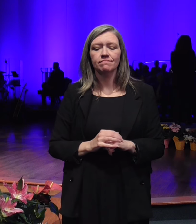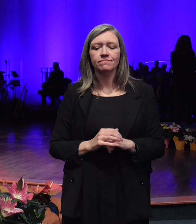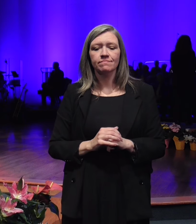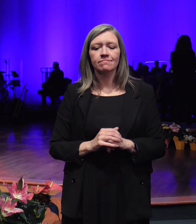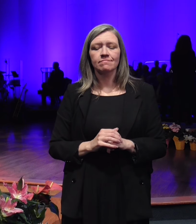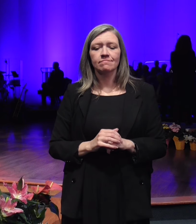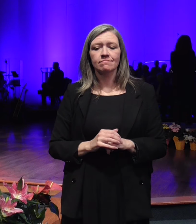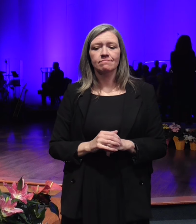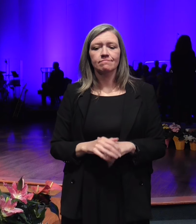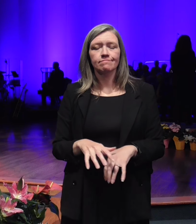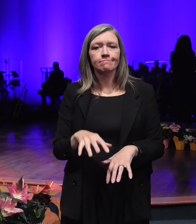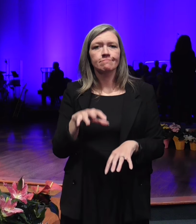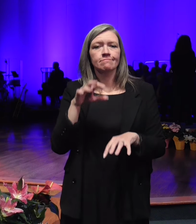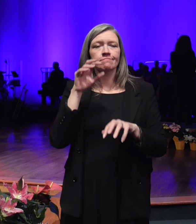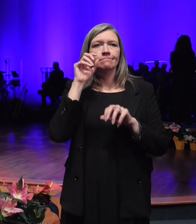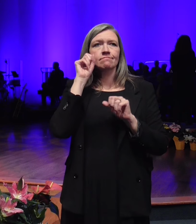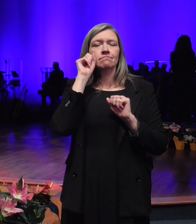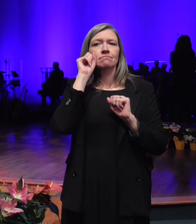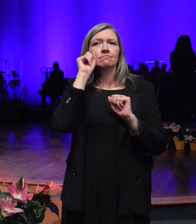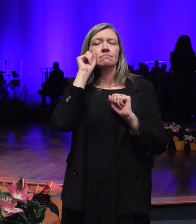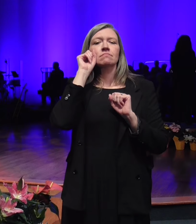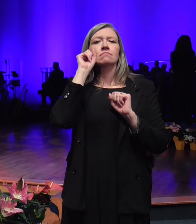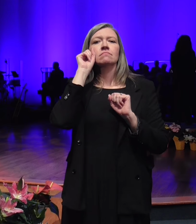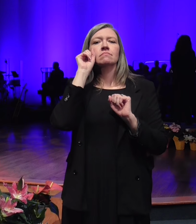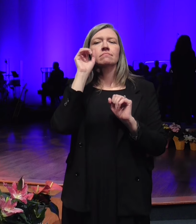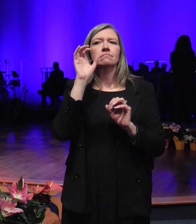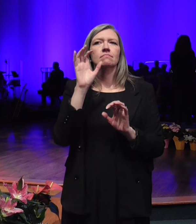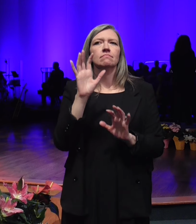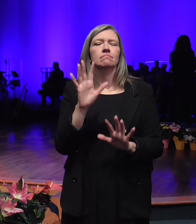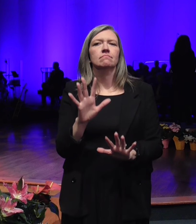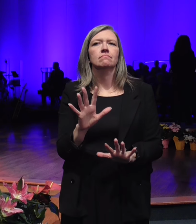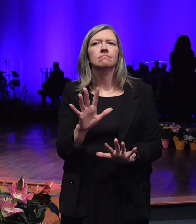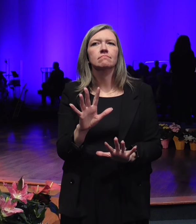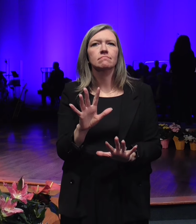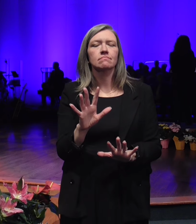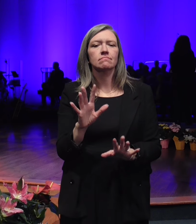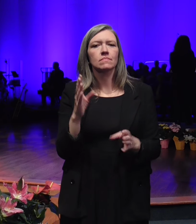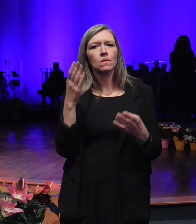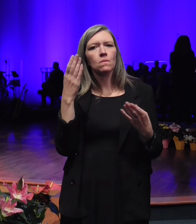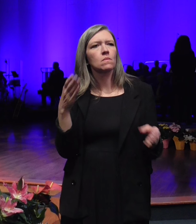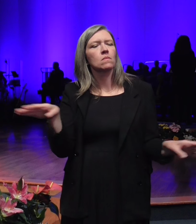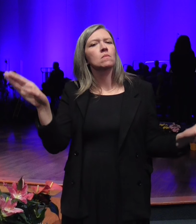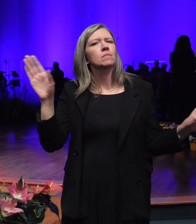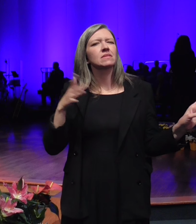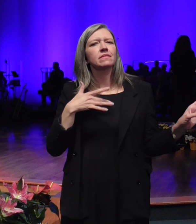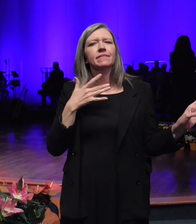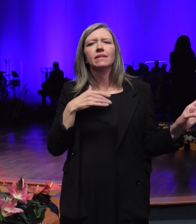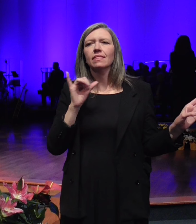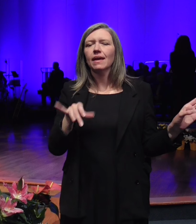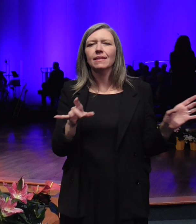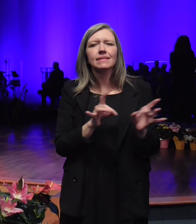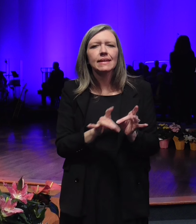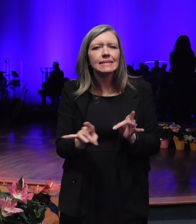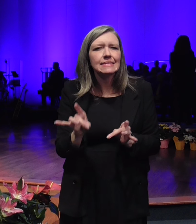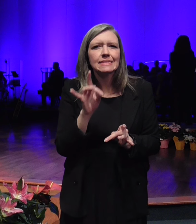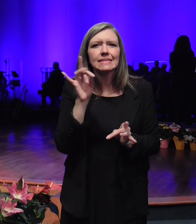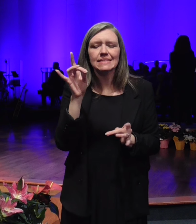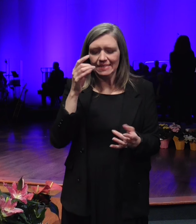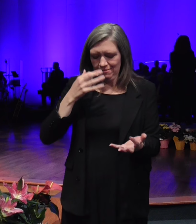We breathe in and we breathe out, opening to feel that eternal essence of Spirit that moves